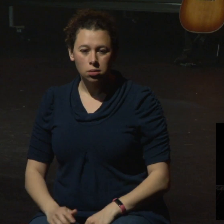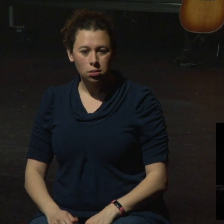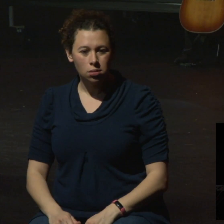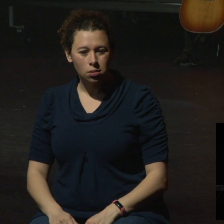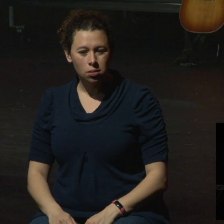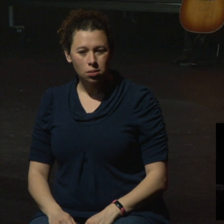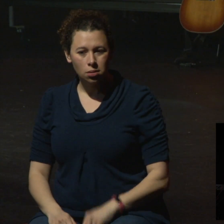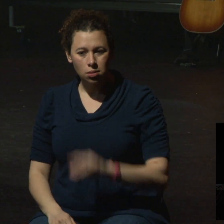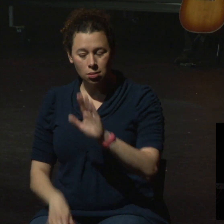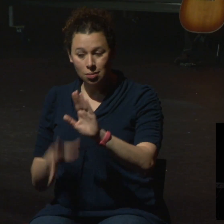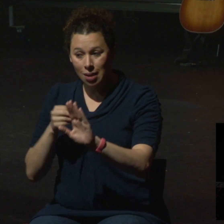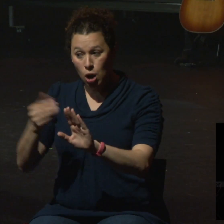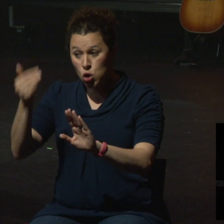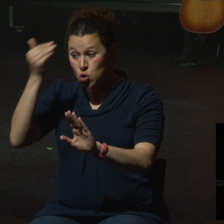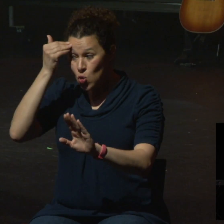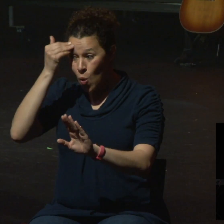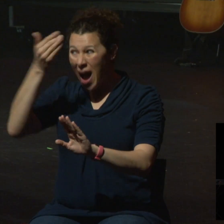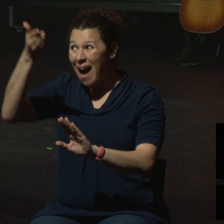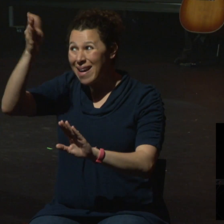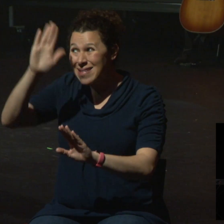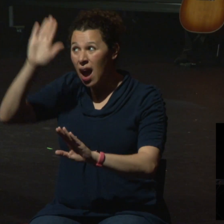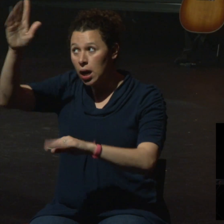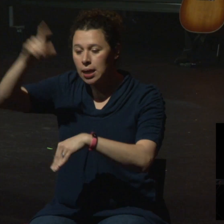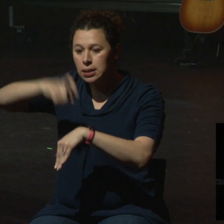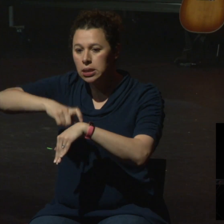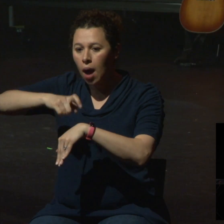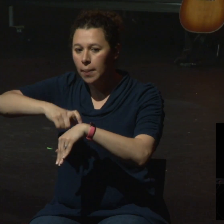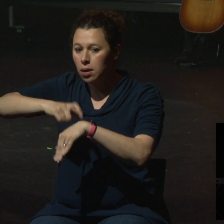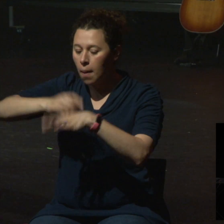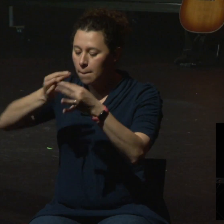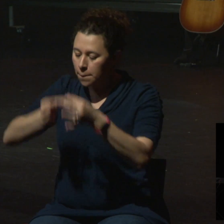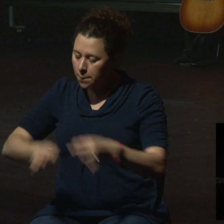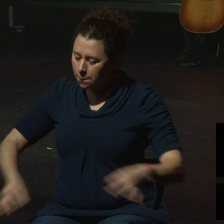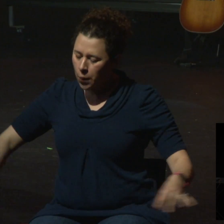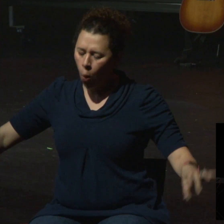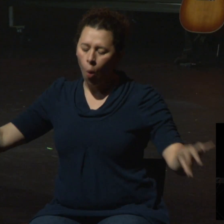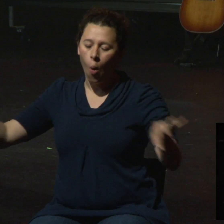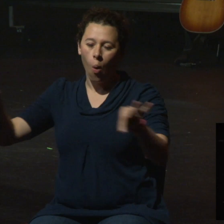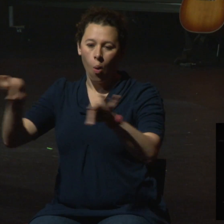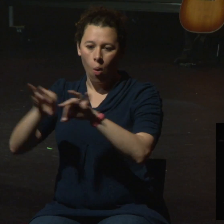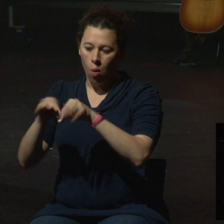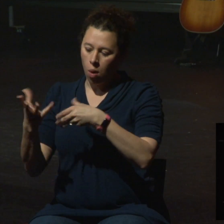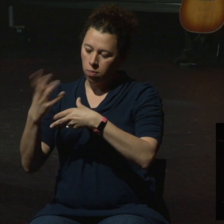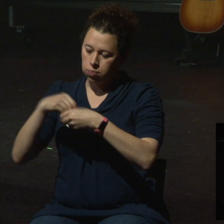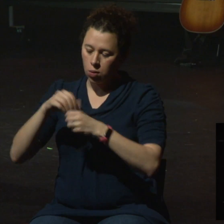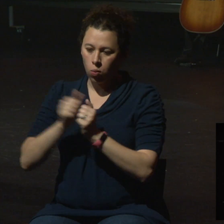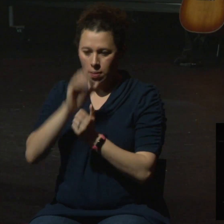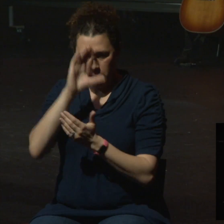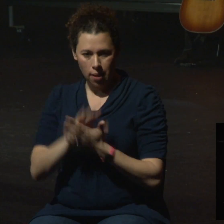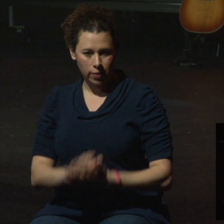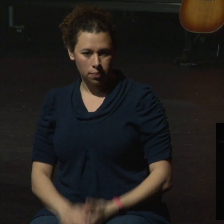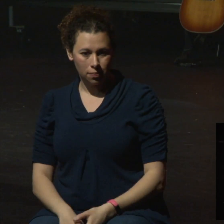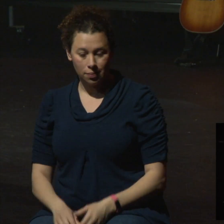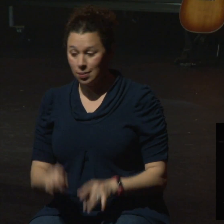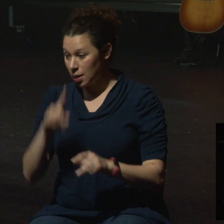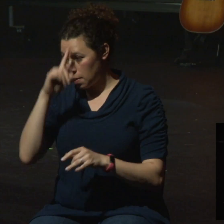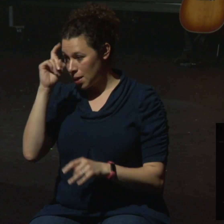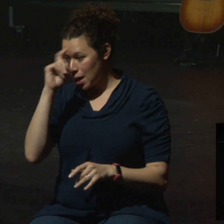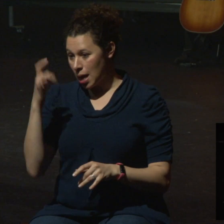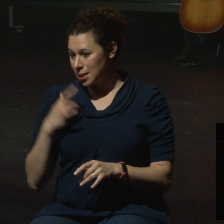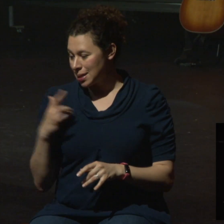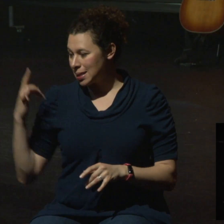And please know that God's timing is a part of belief. Because we want to jump out here and again,